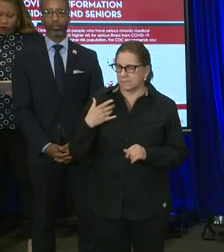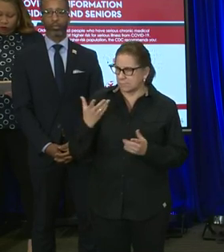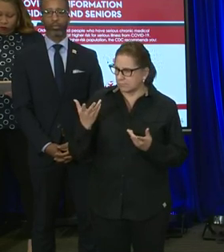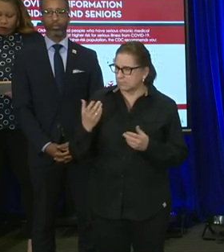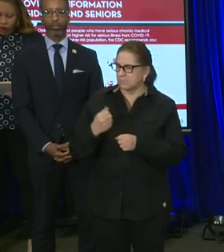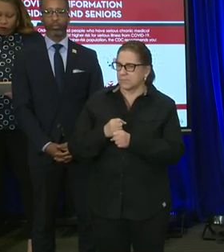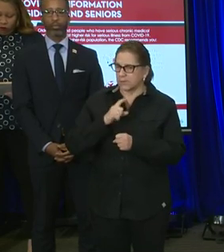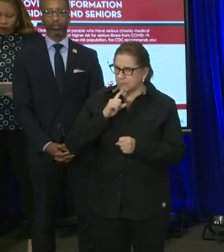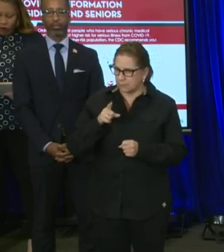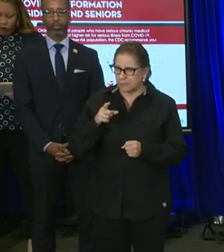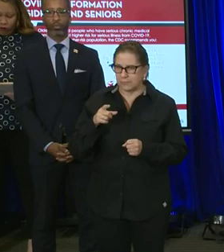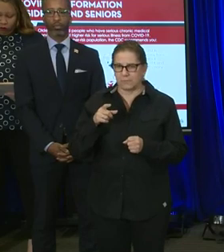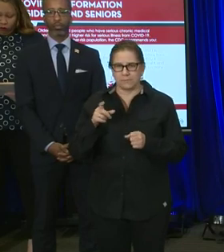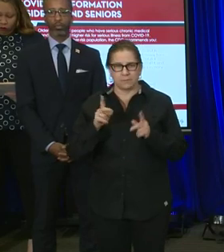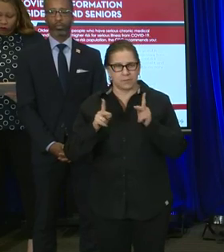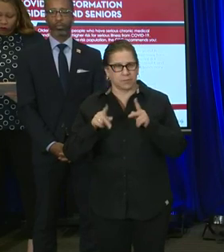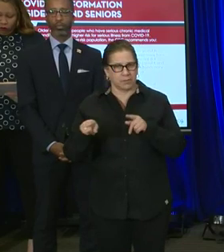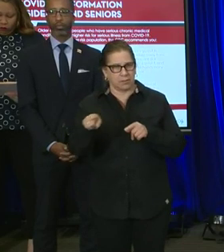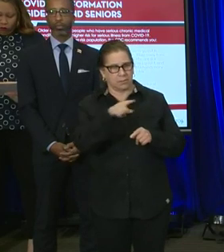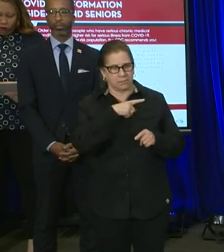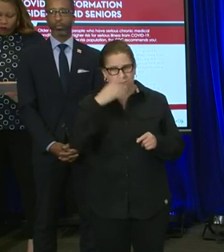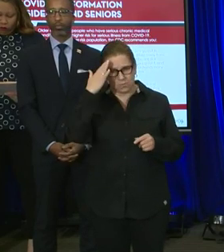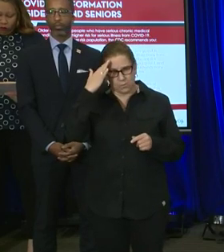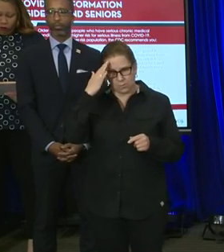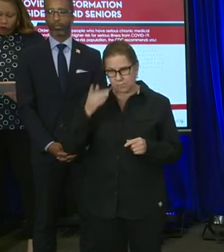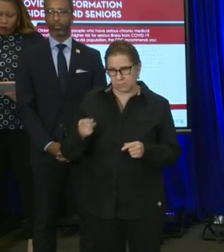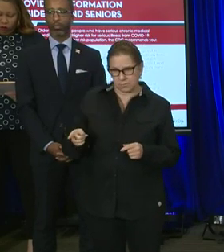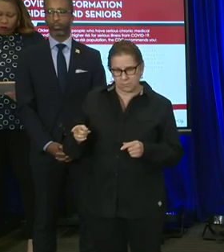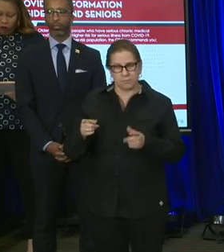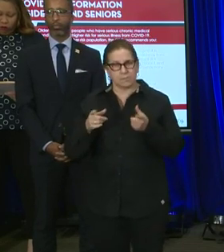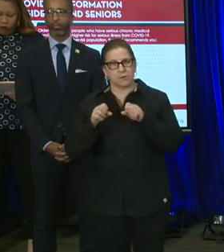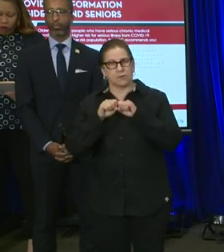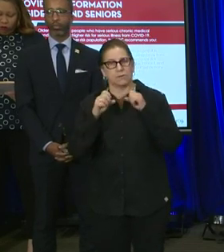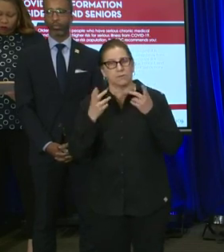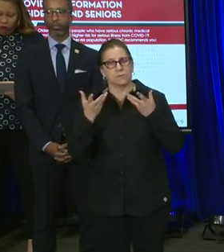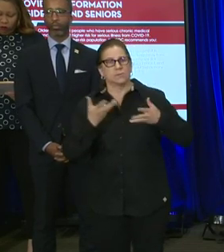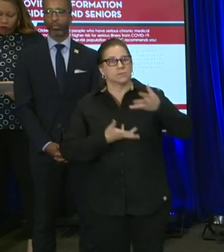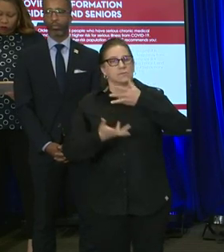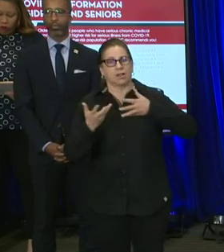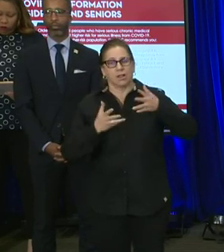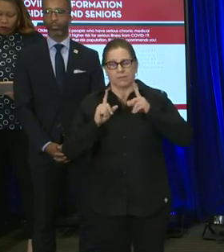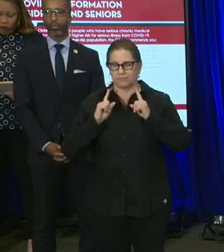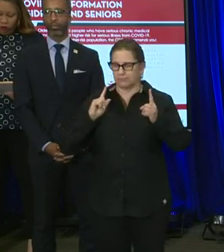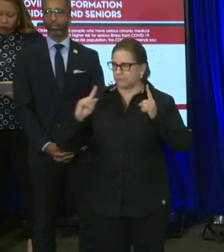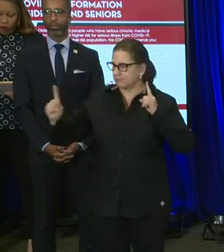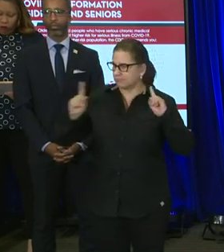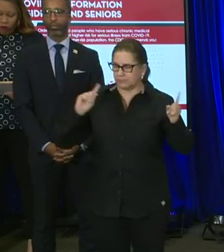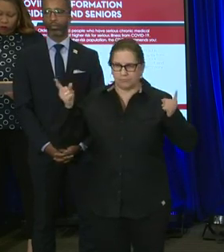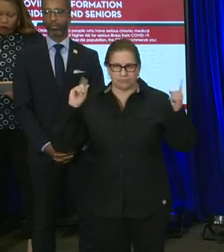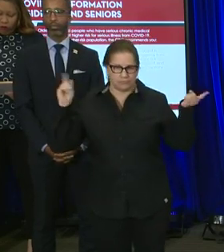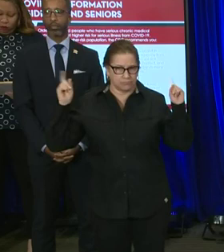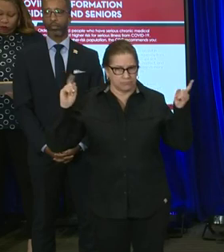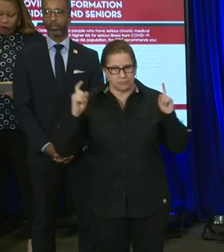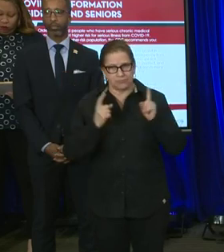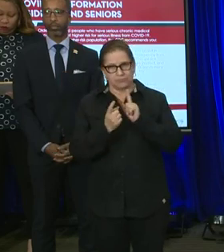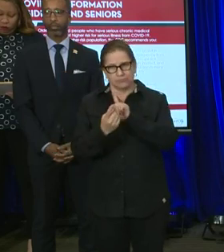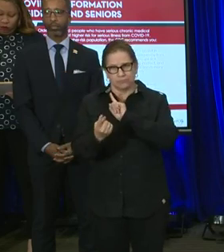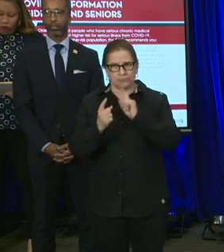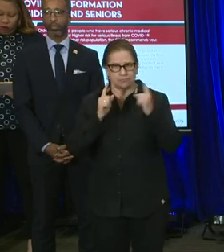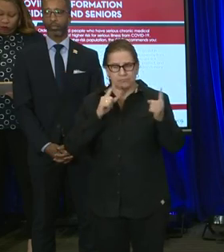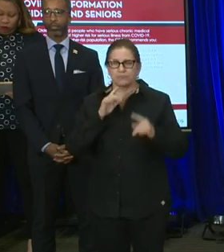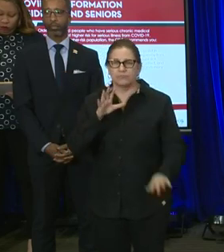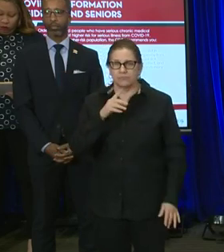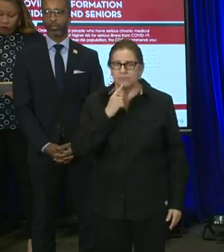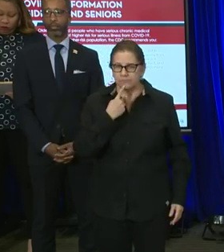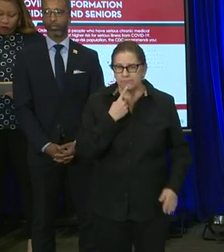social distancing practices that we have put in place to be adhered to and taken very seriously by members of our